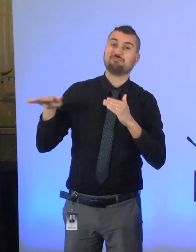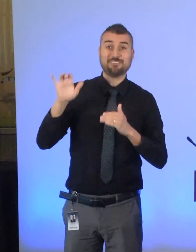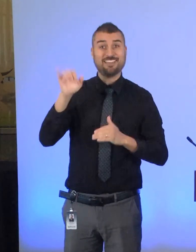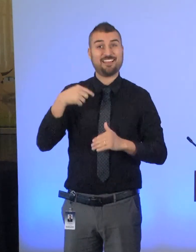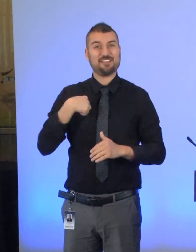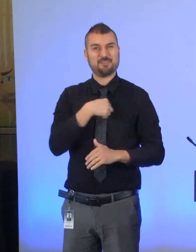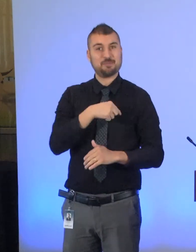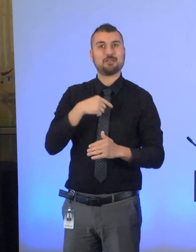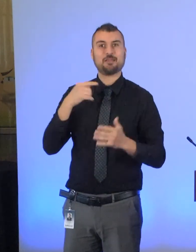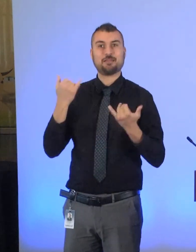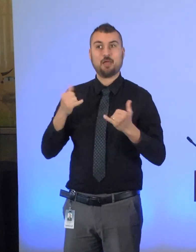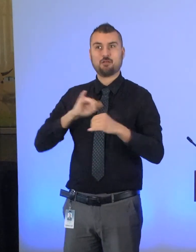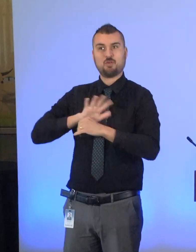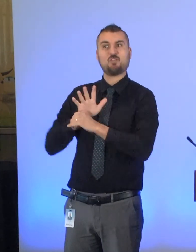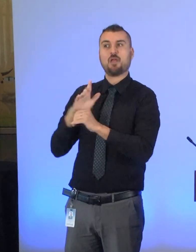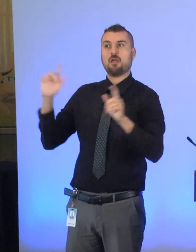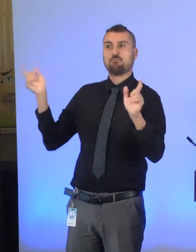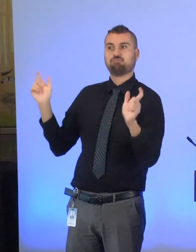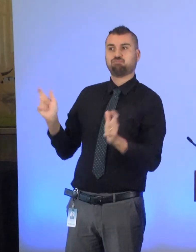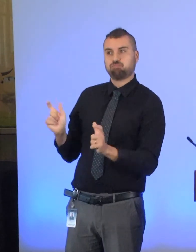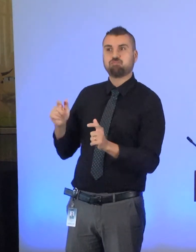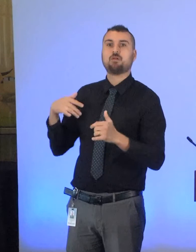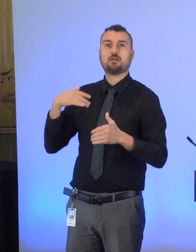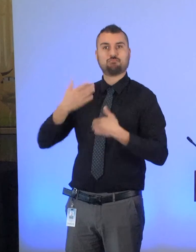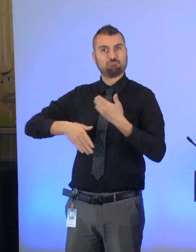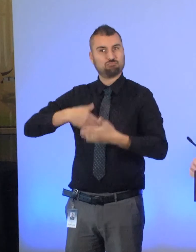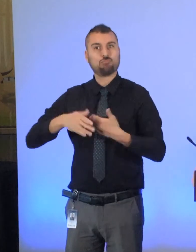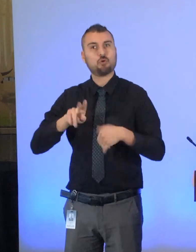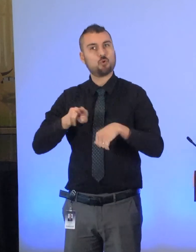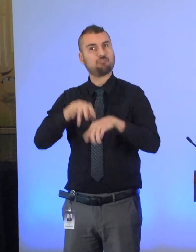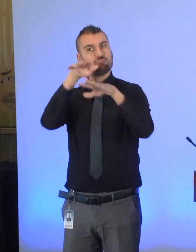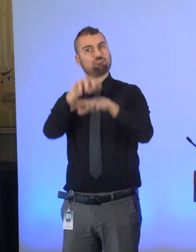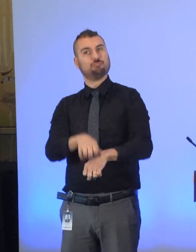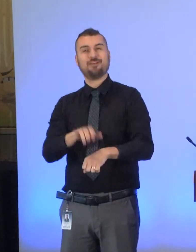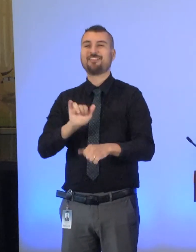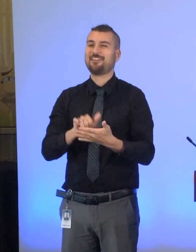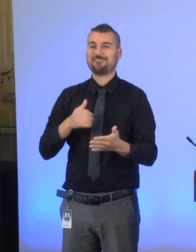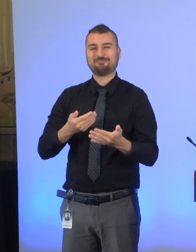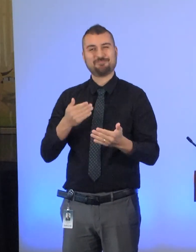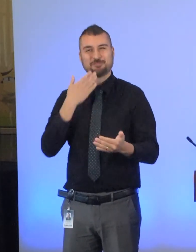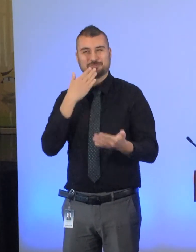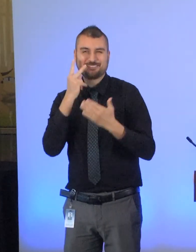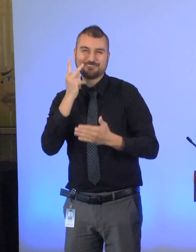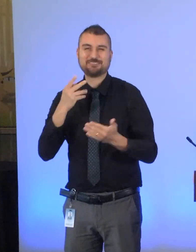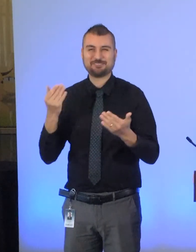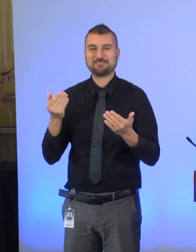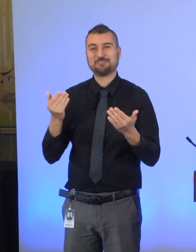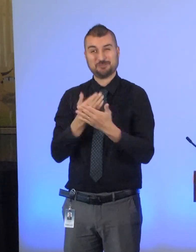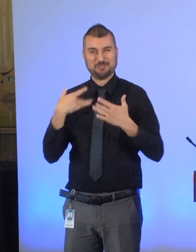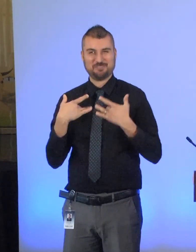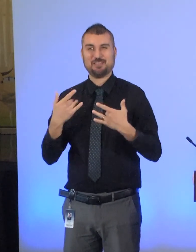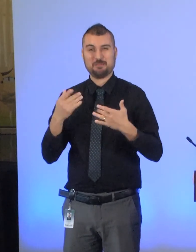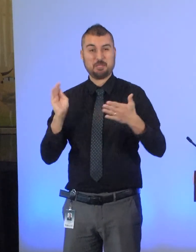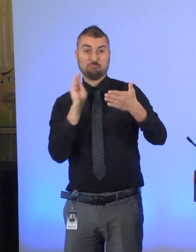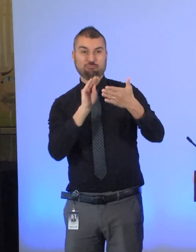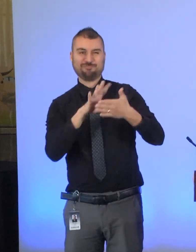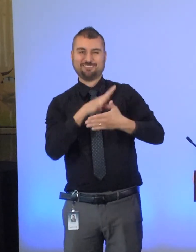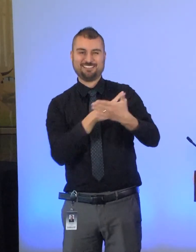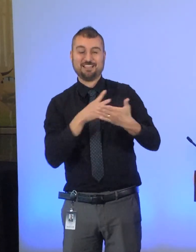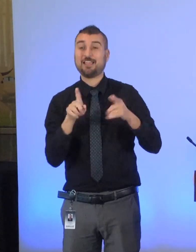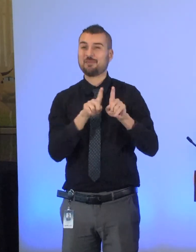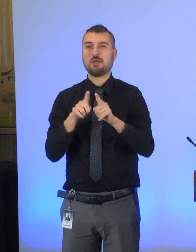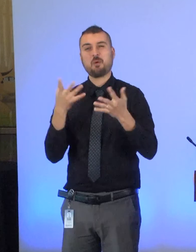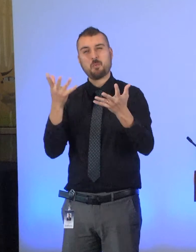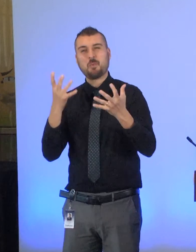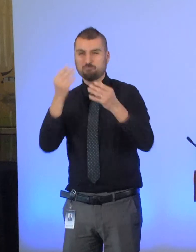our new normal after COVID. It's good to see these community events coming back on the calendar, and we just want to make sure that we can promote these events